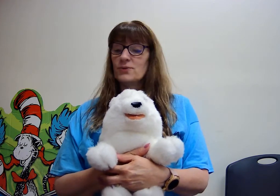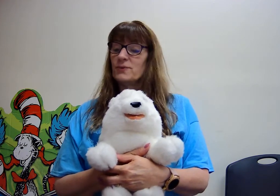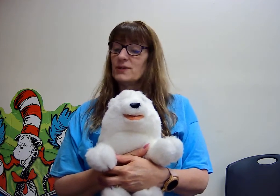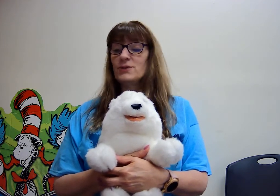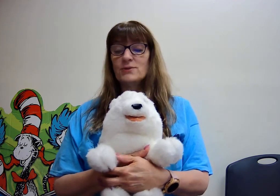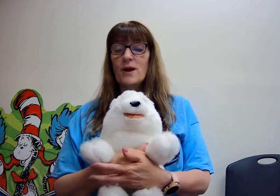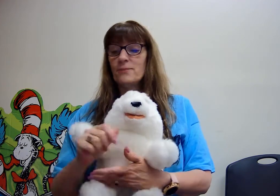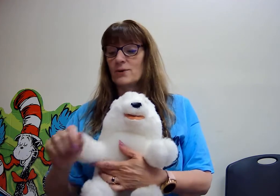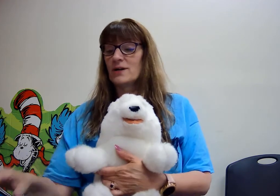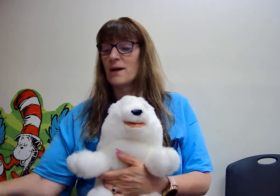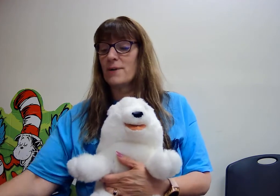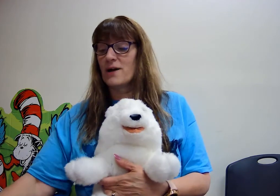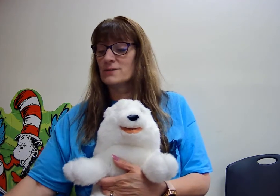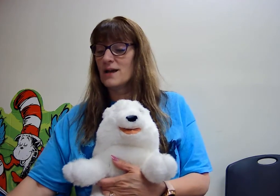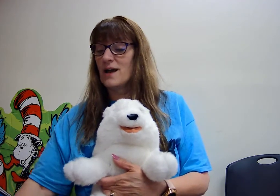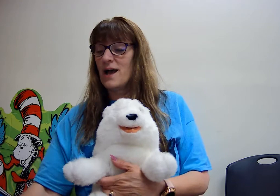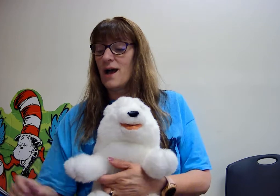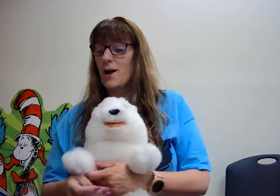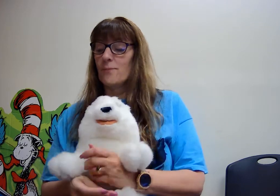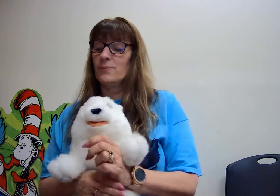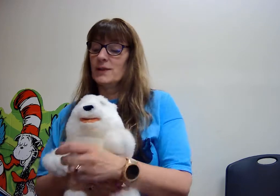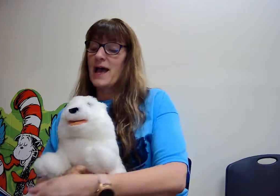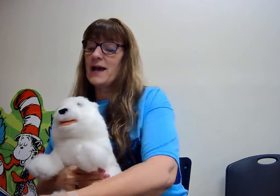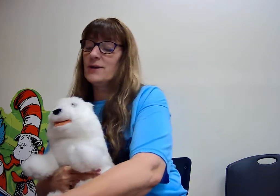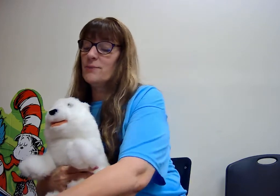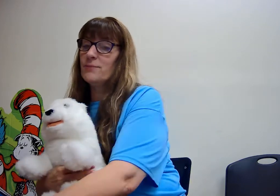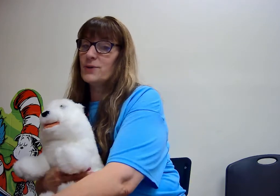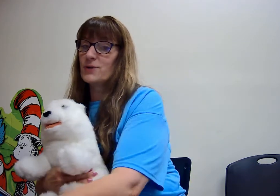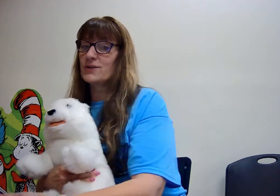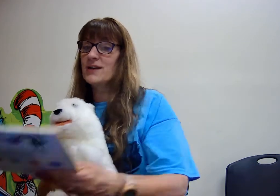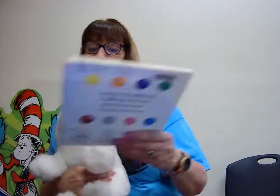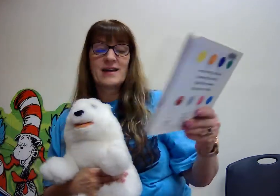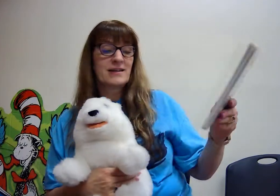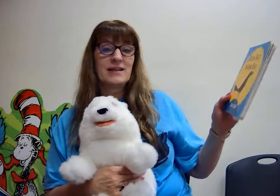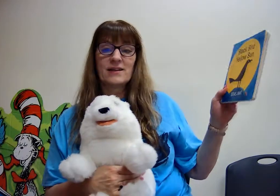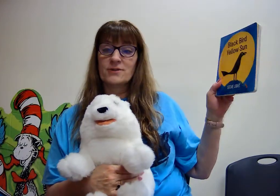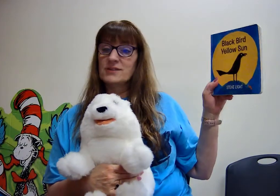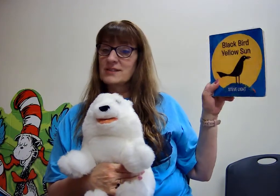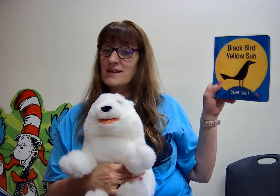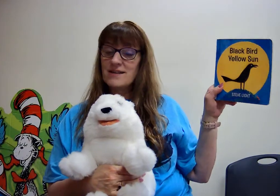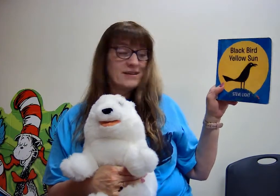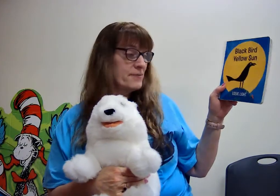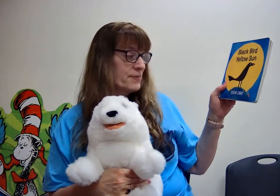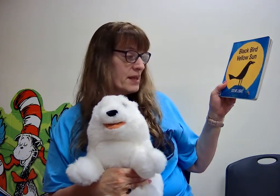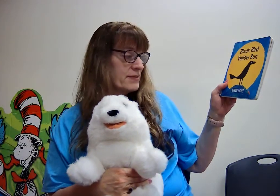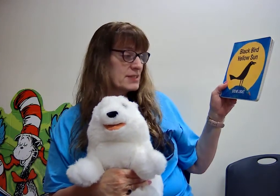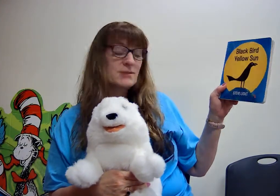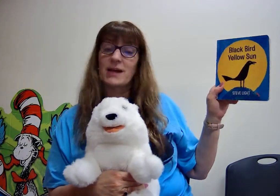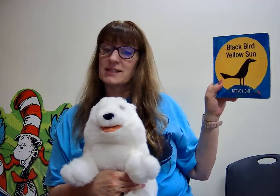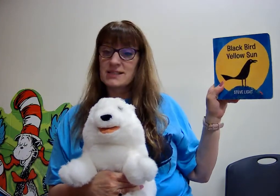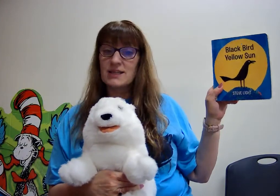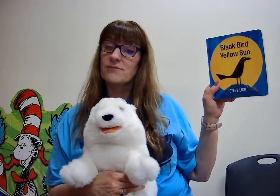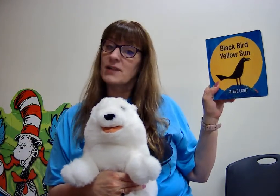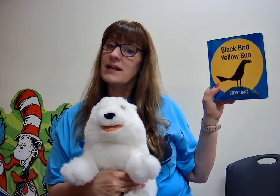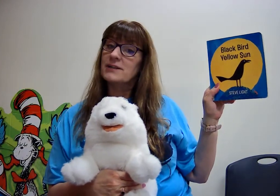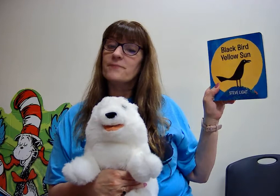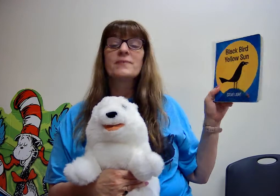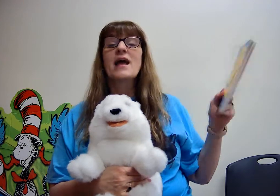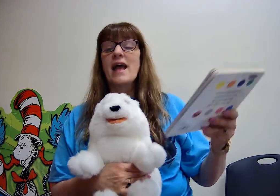read you a book about a black bird and a yellow sun. This is by Steve Light.